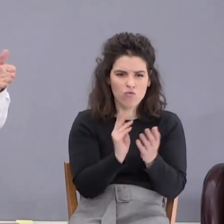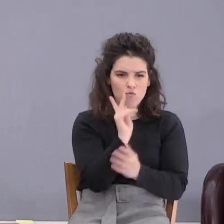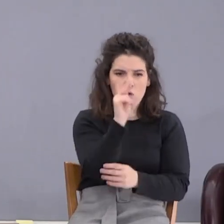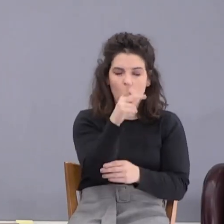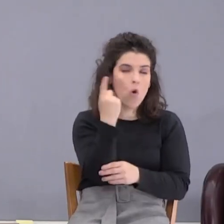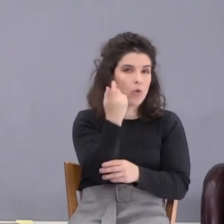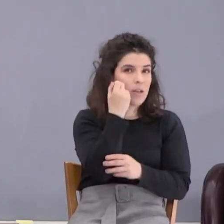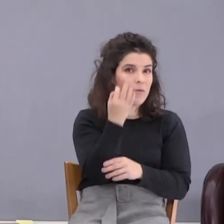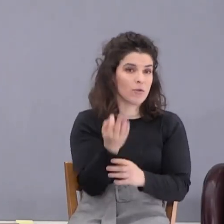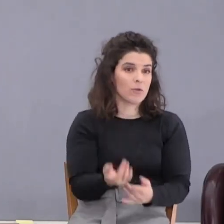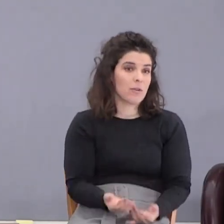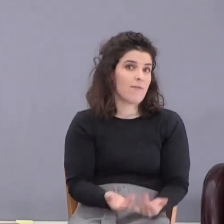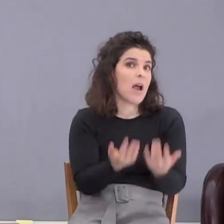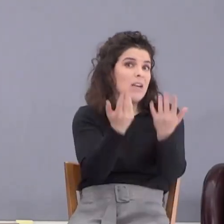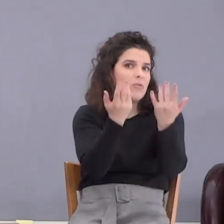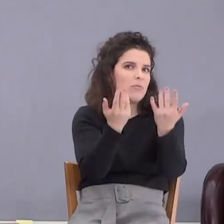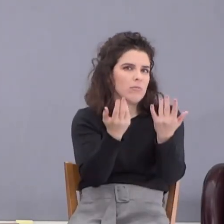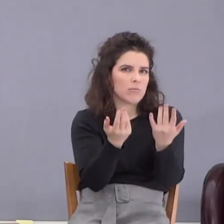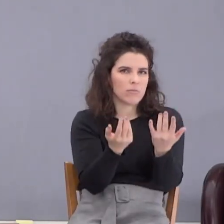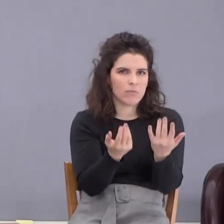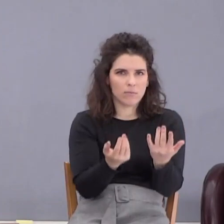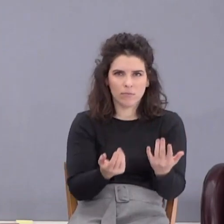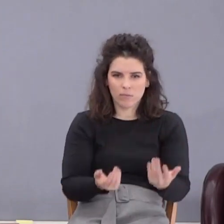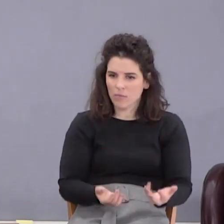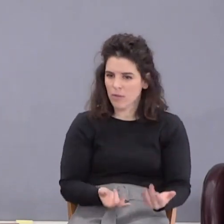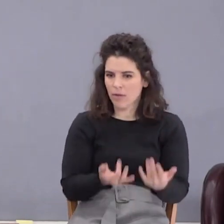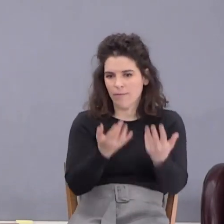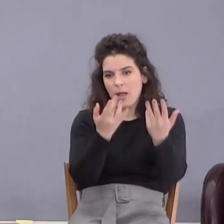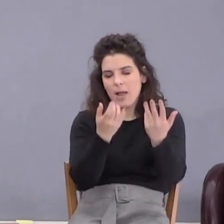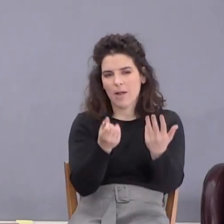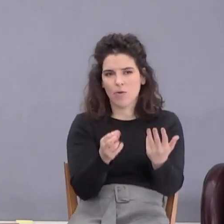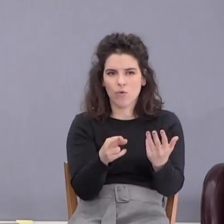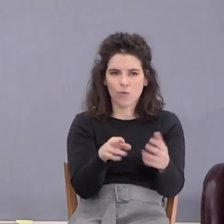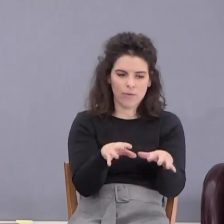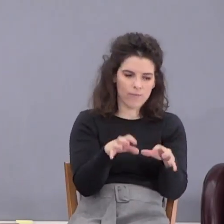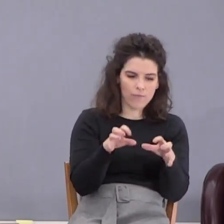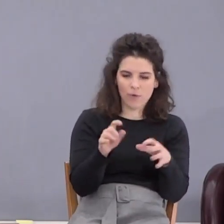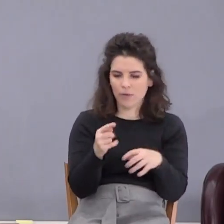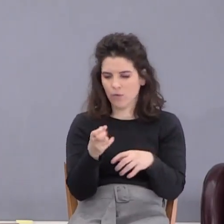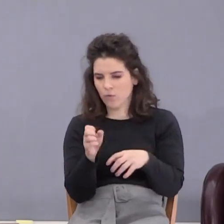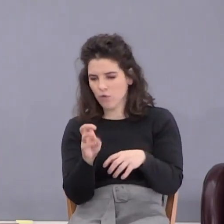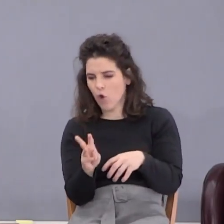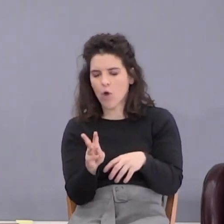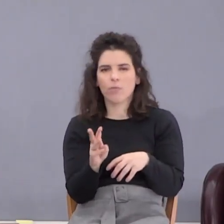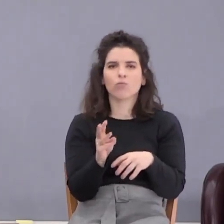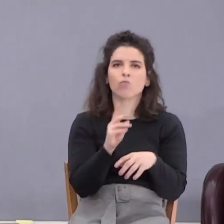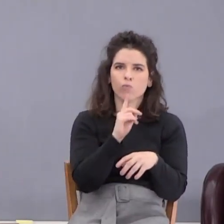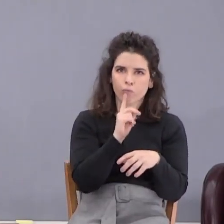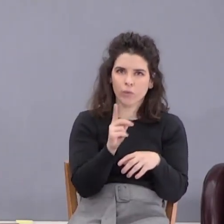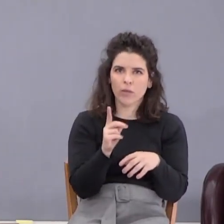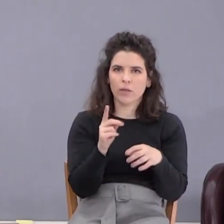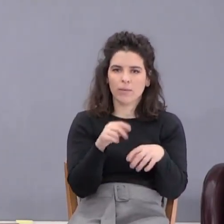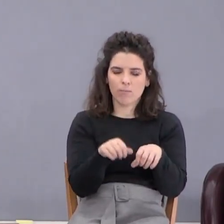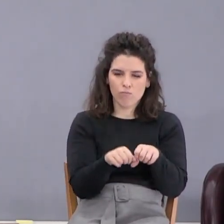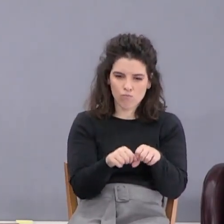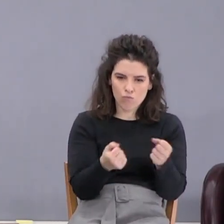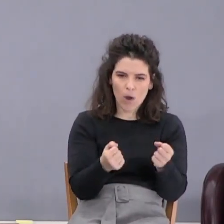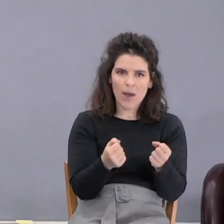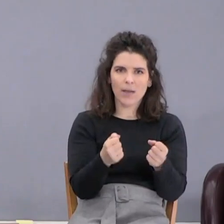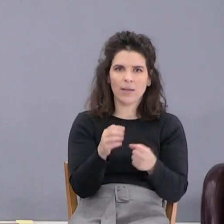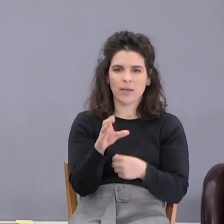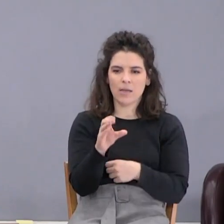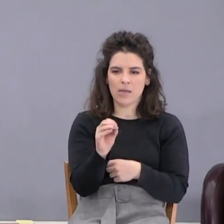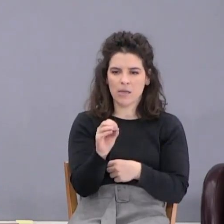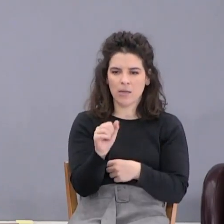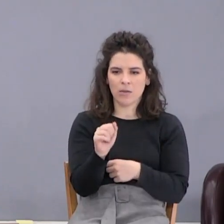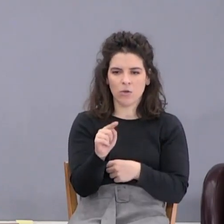unless there's a fire. The fire or the freeze-thaw cycle actually breaks the coating